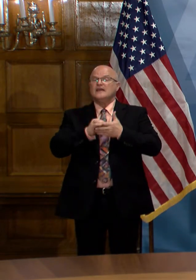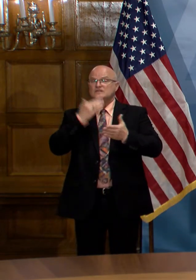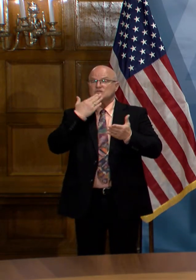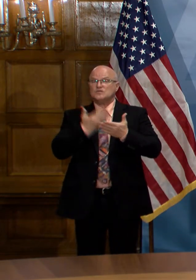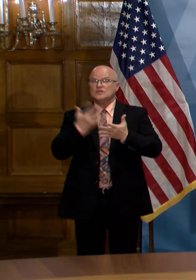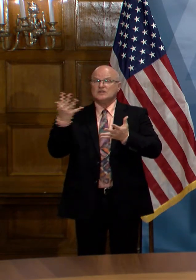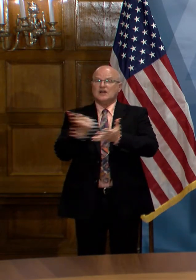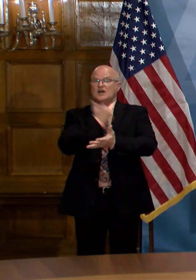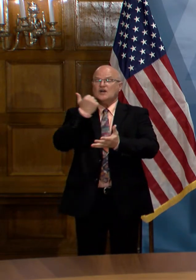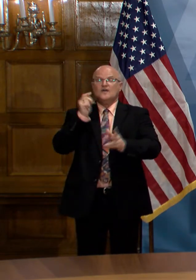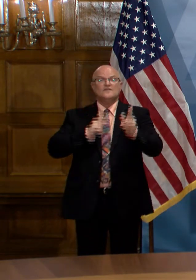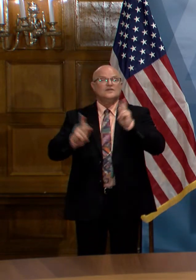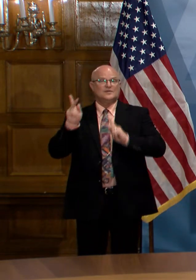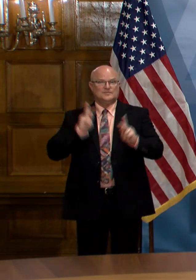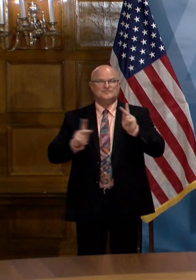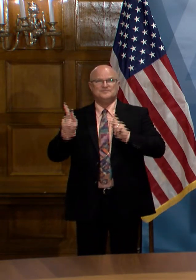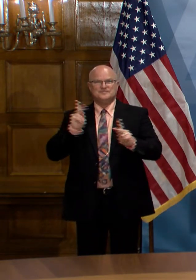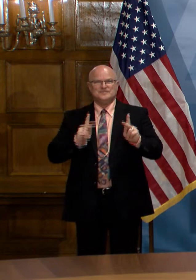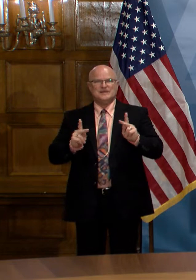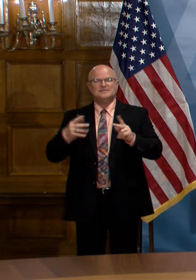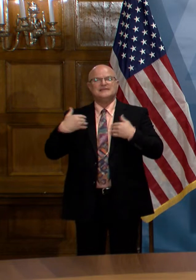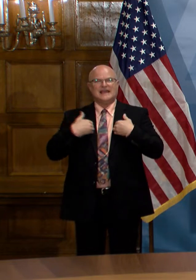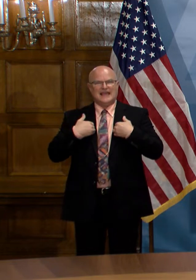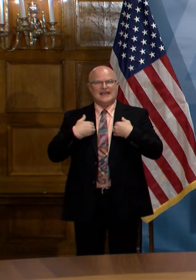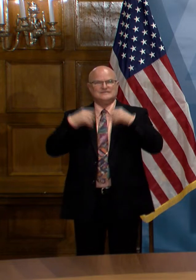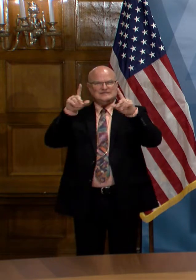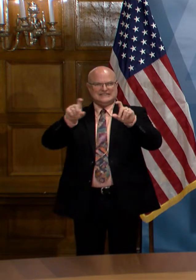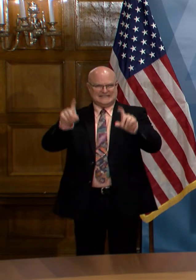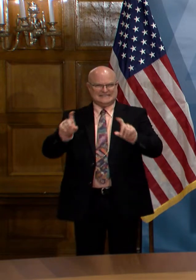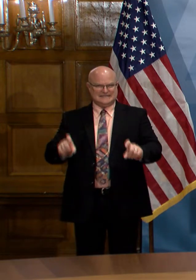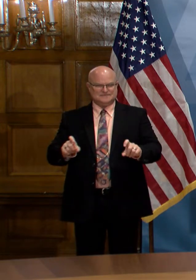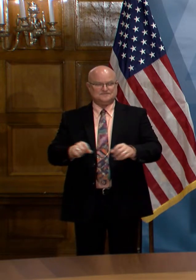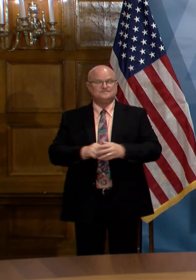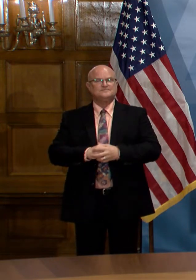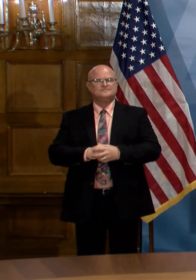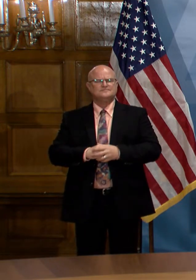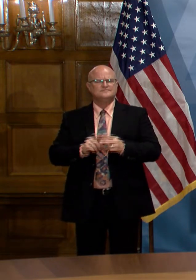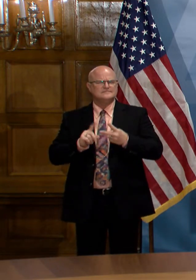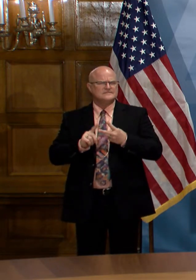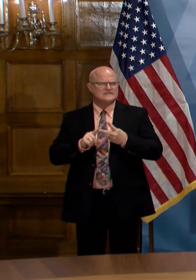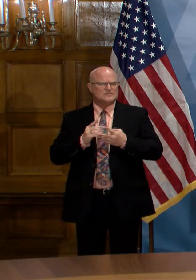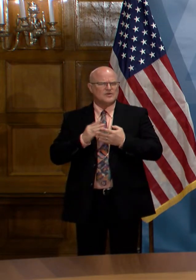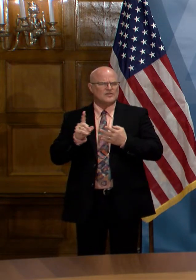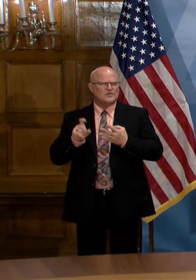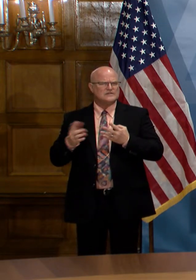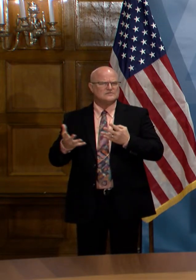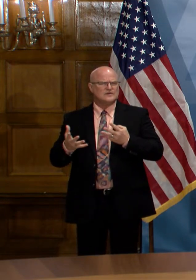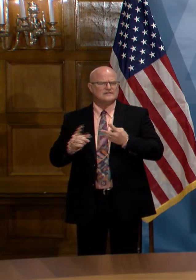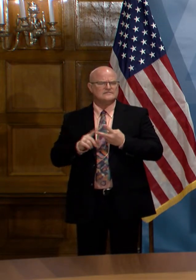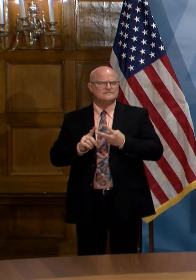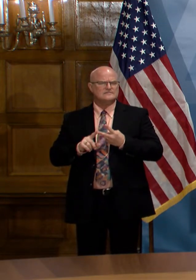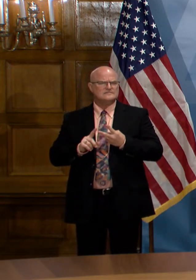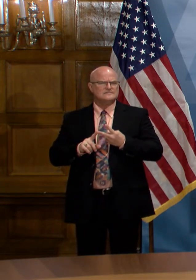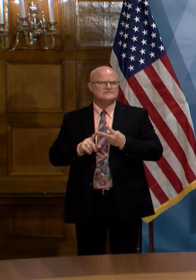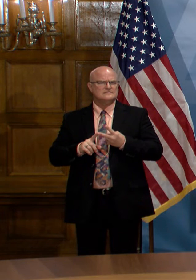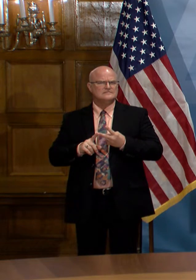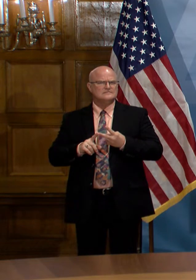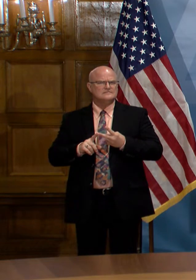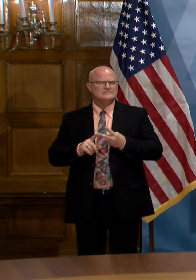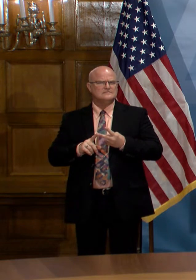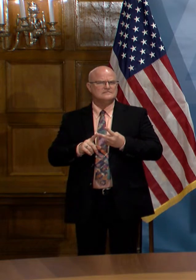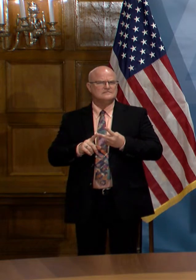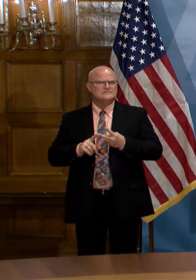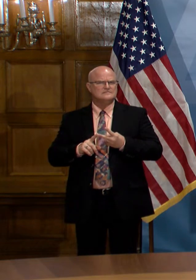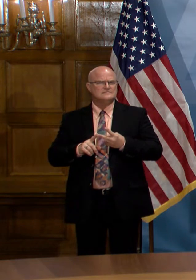good opportunity for everybody to get tested. What was the second part of your question there?